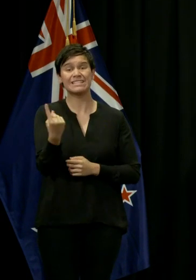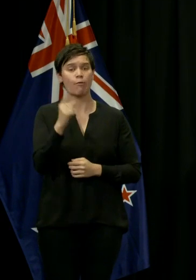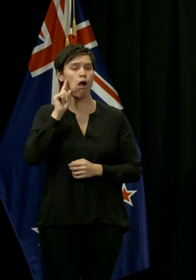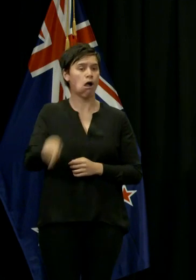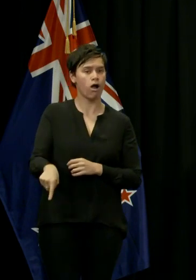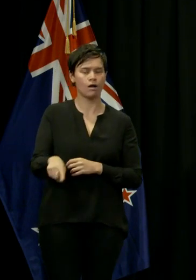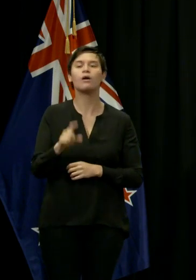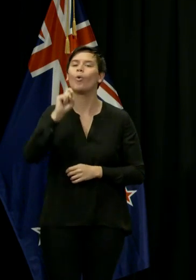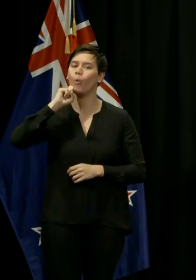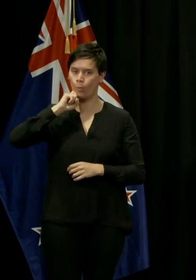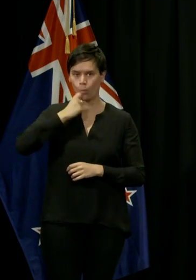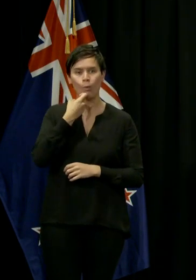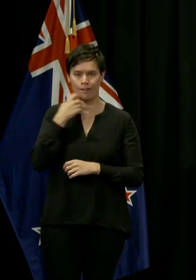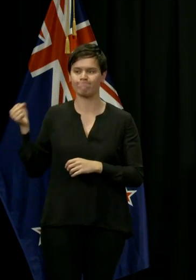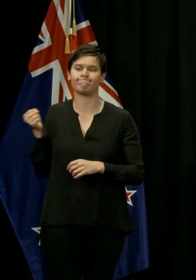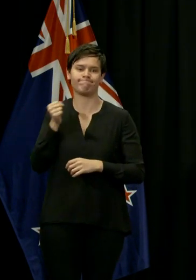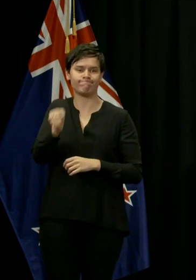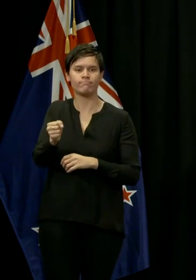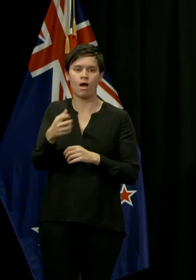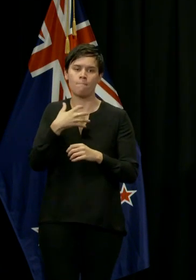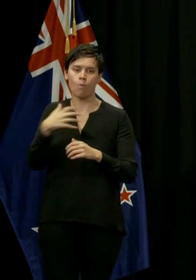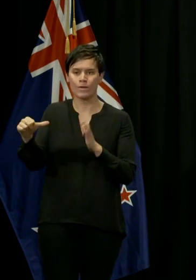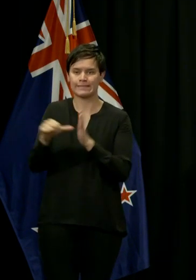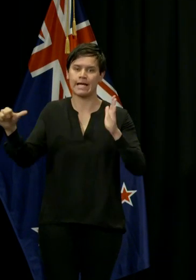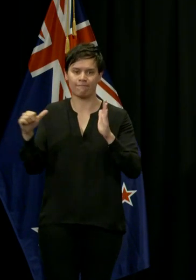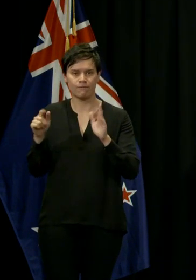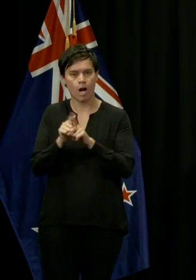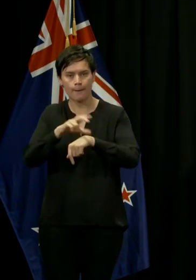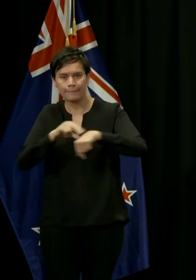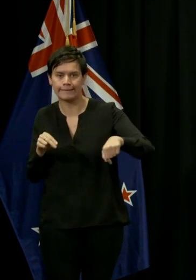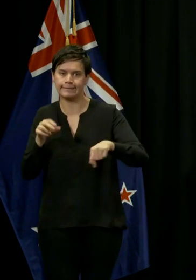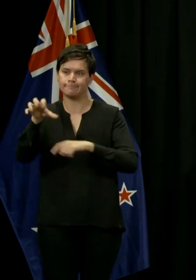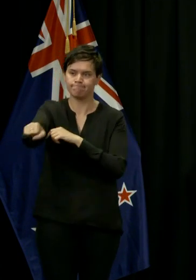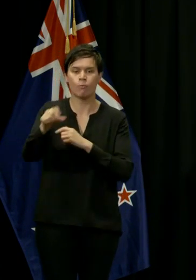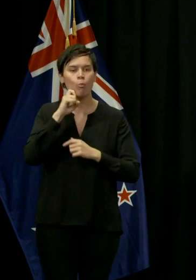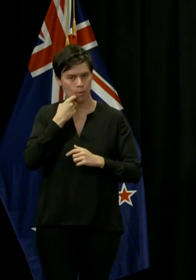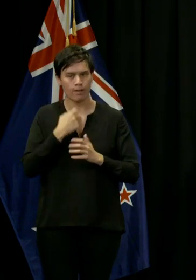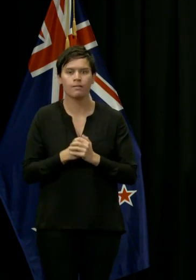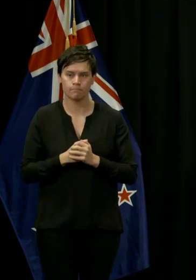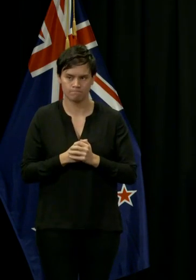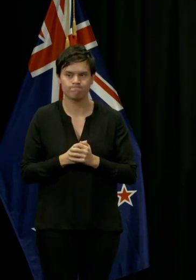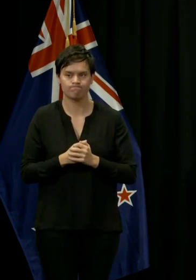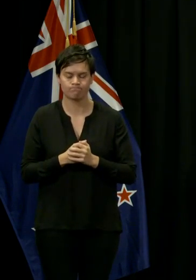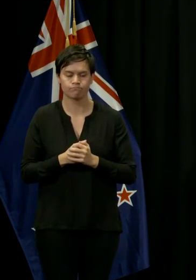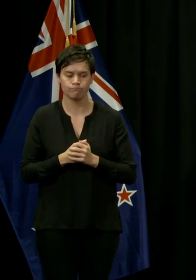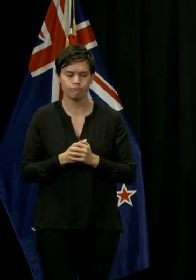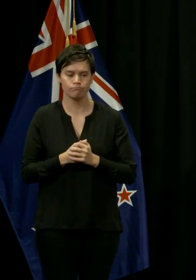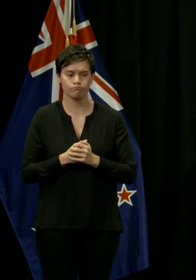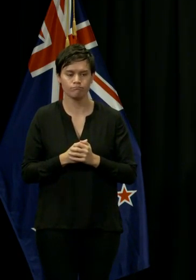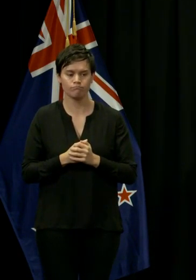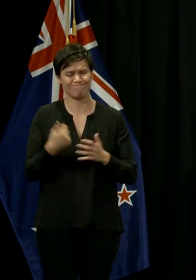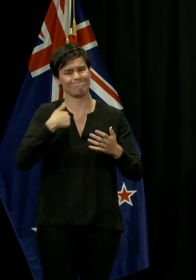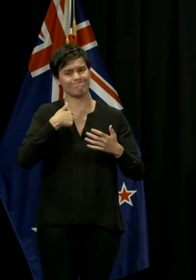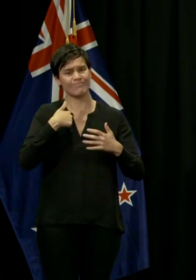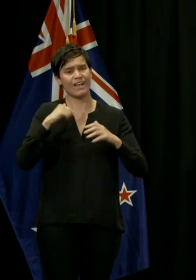use our enforcement powers if needed. We are in this together. I'm in no doubt that the measures I've announced today will